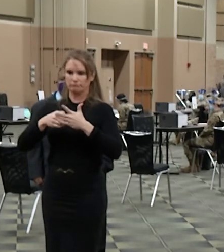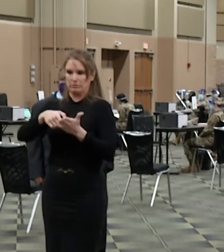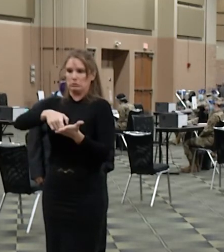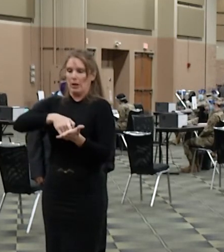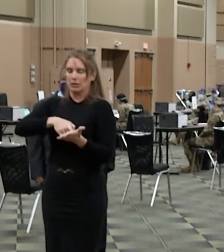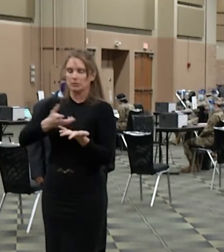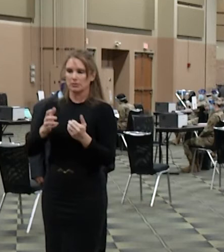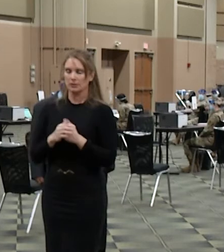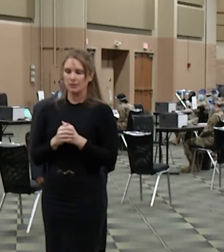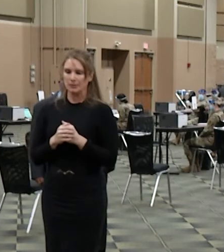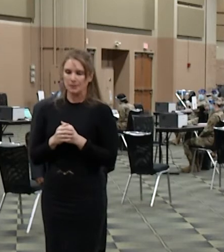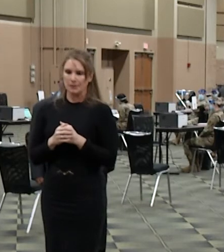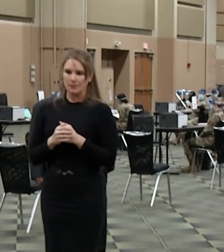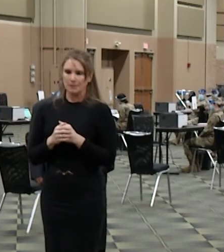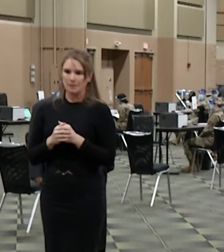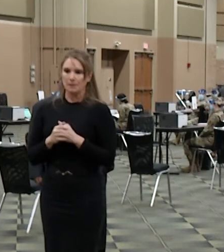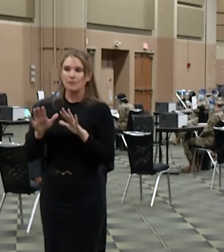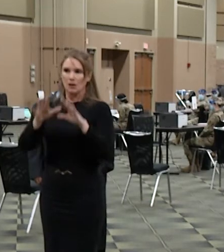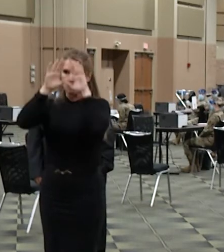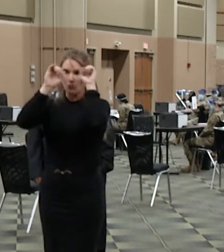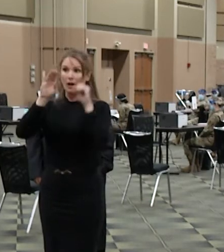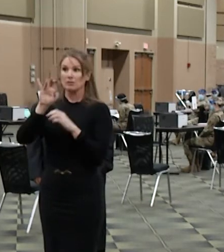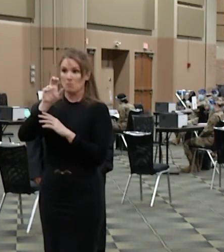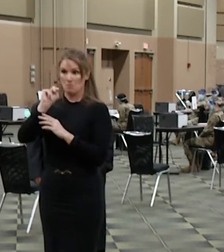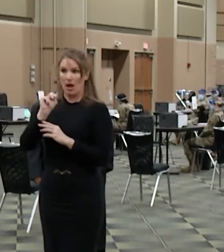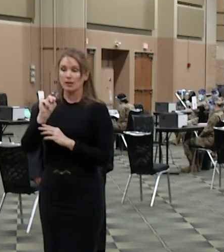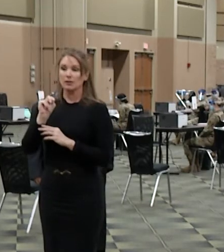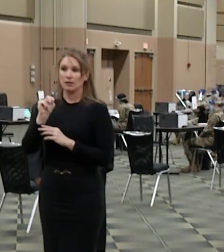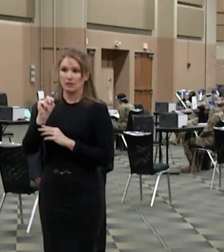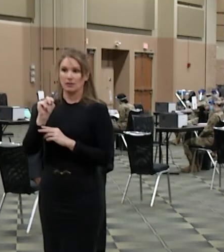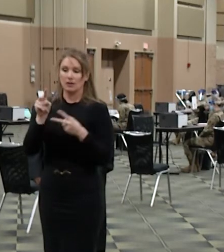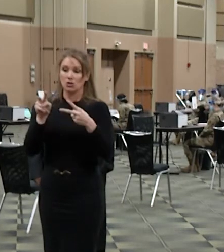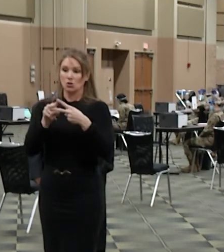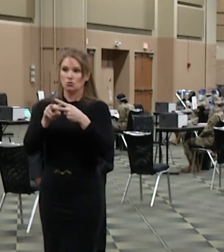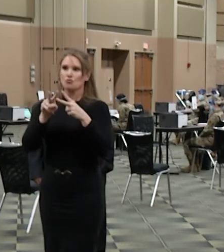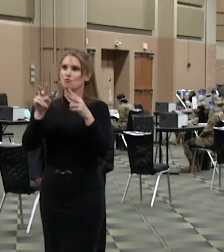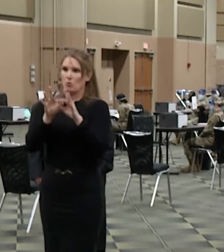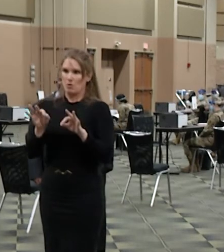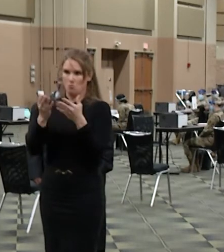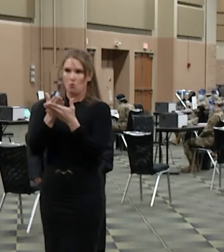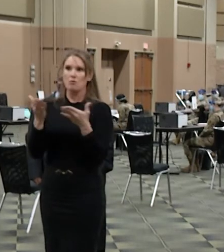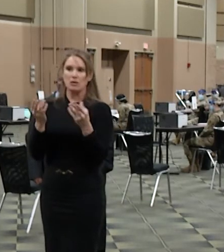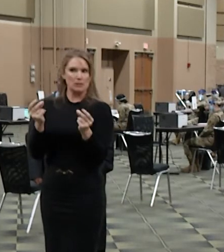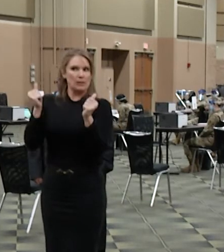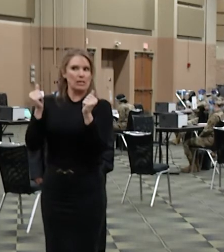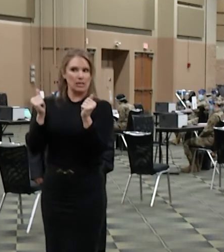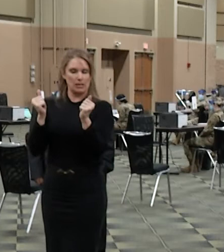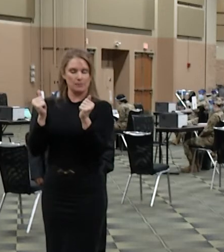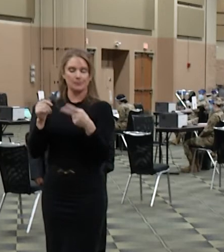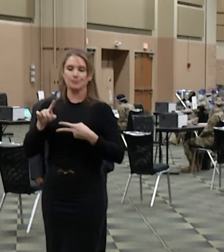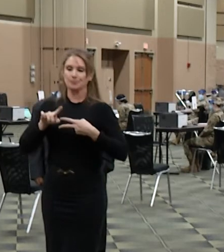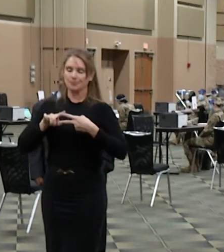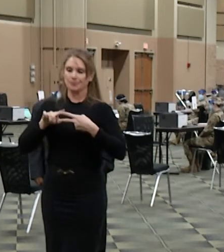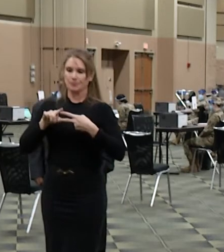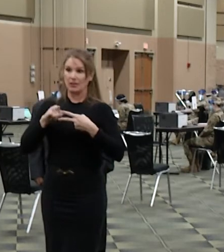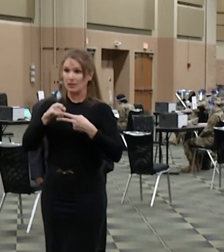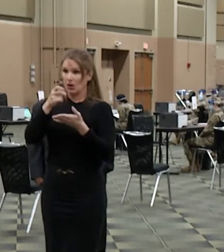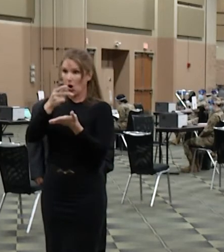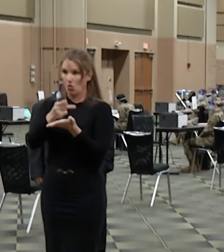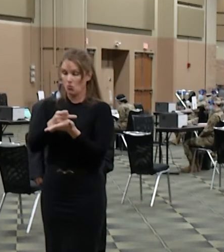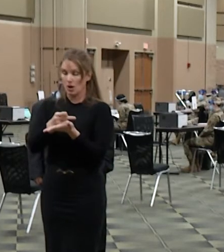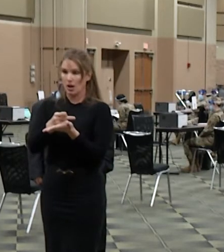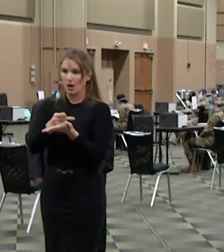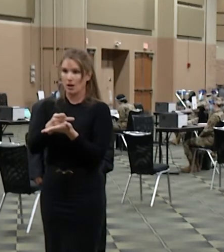Having said that, President Biden did two very important things immediately. One is he